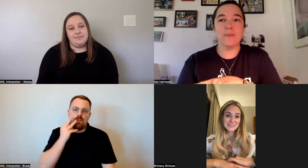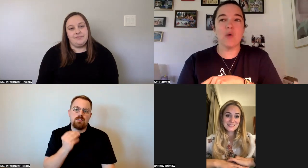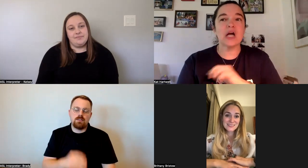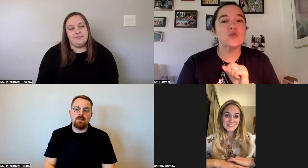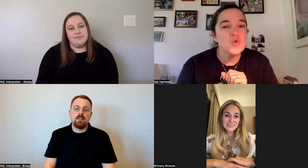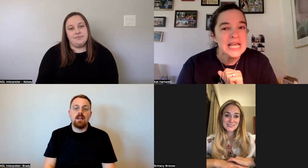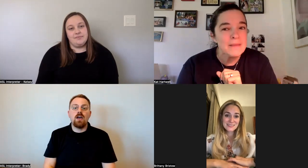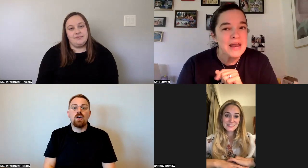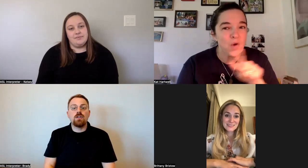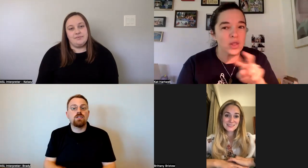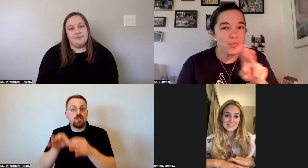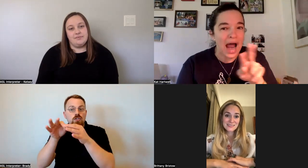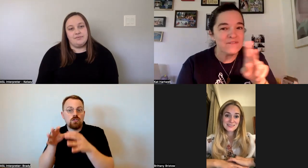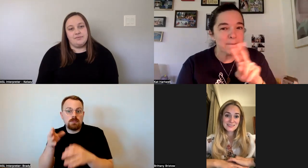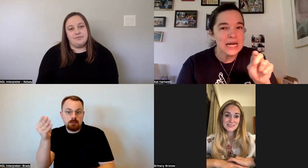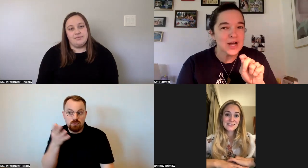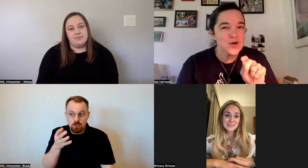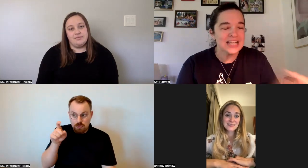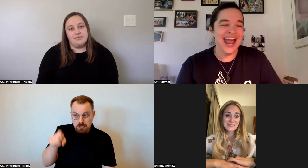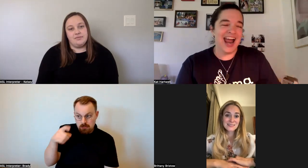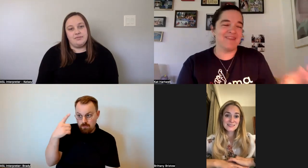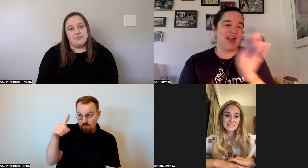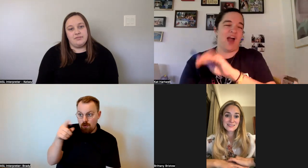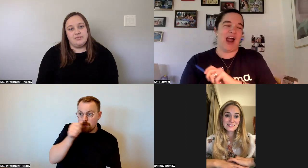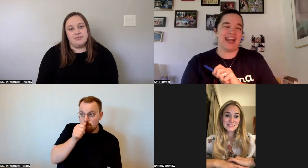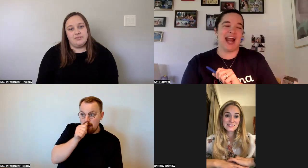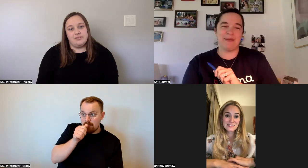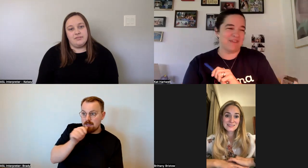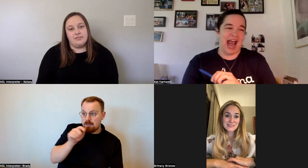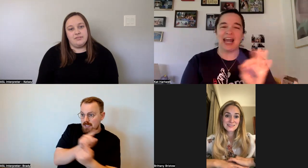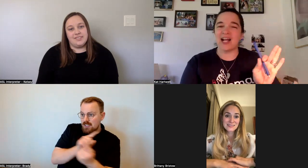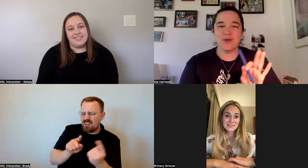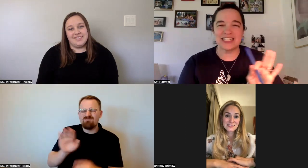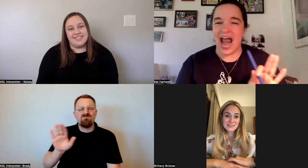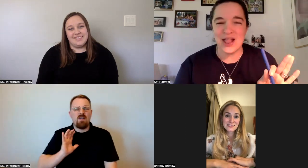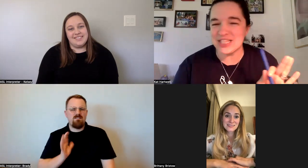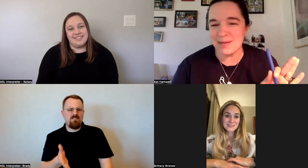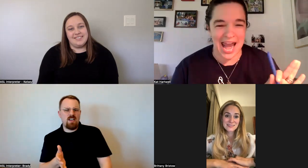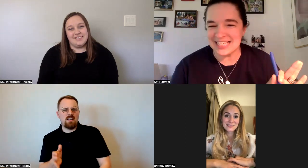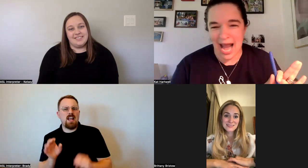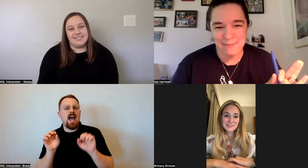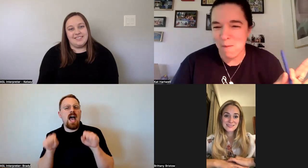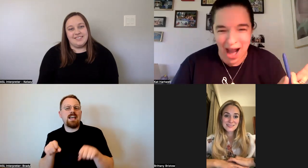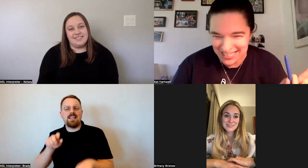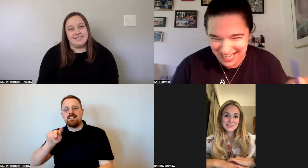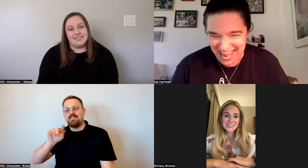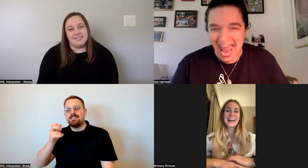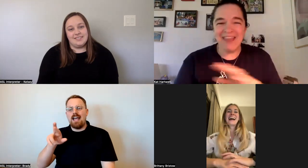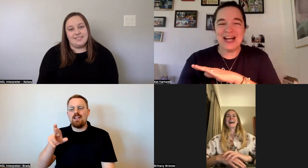the interpreter was like, "Do you need me for the private meet and greet?" I'm like, "No, honey, I'll be fine. I can retire anytime I want."